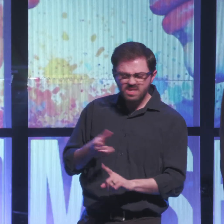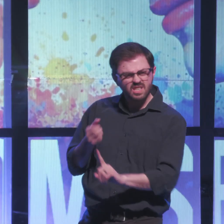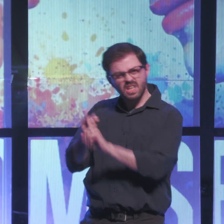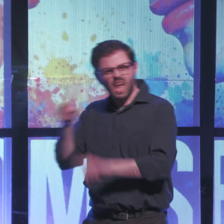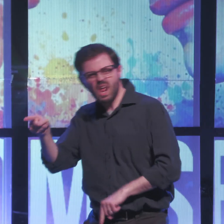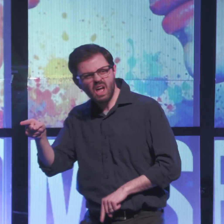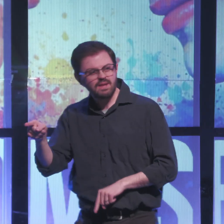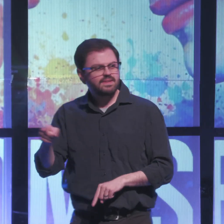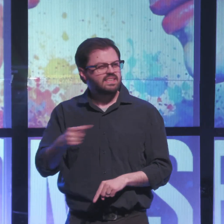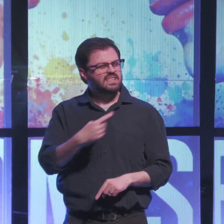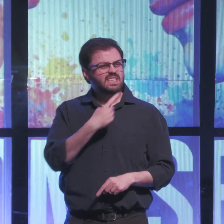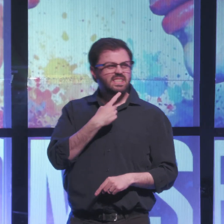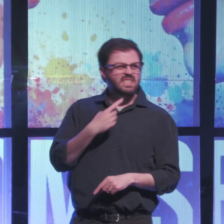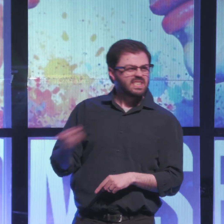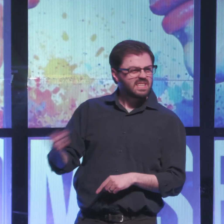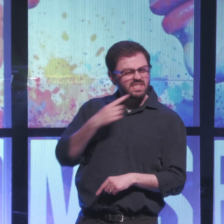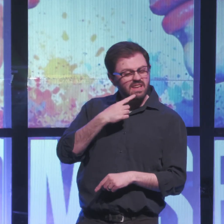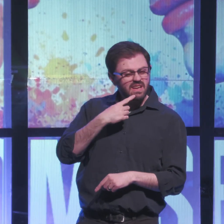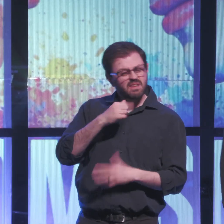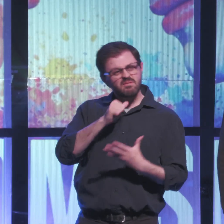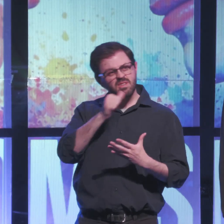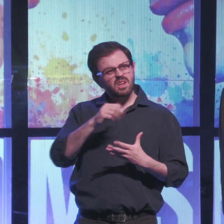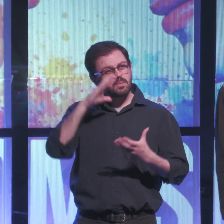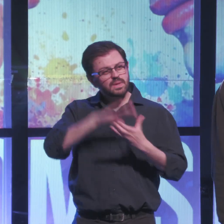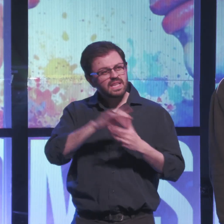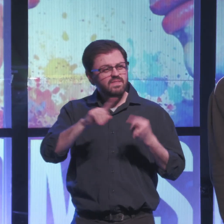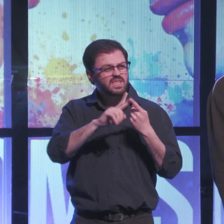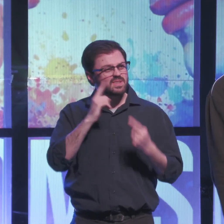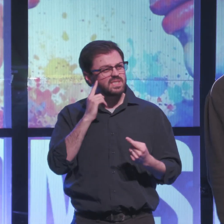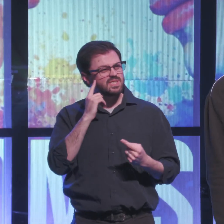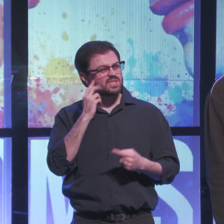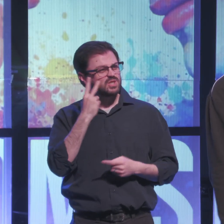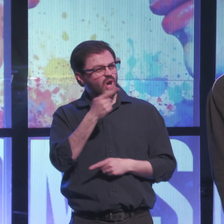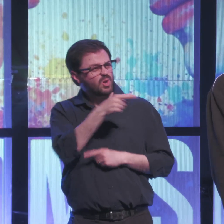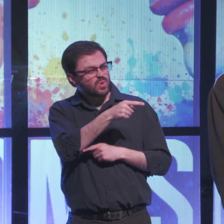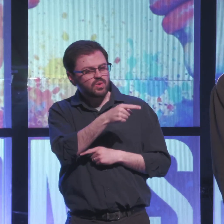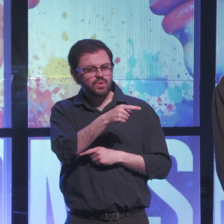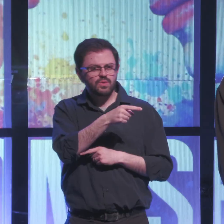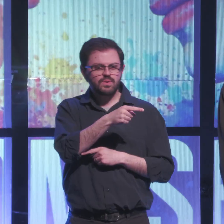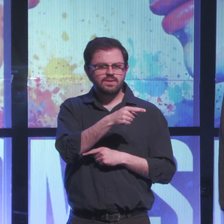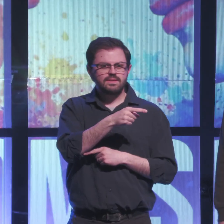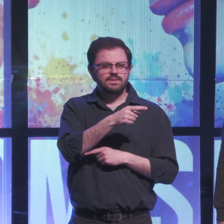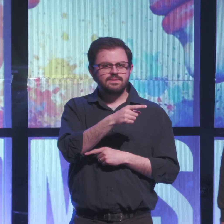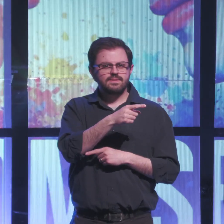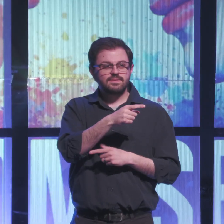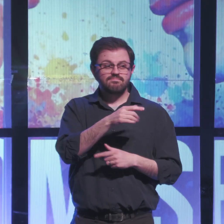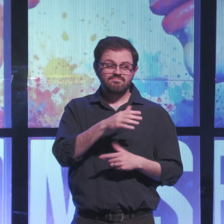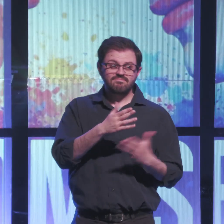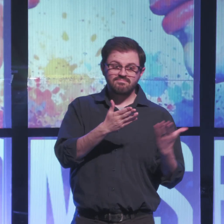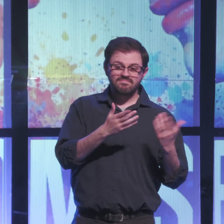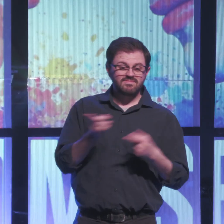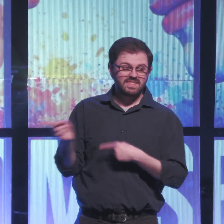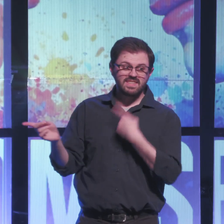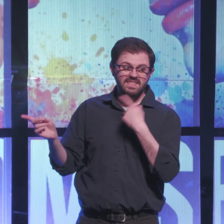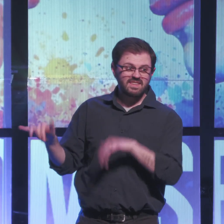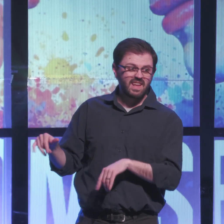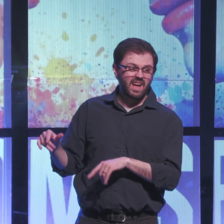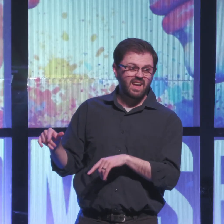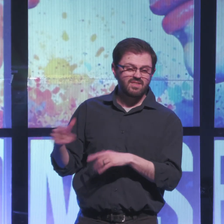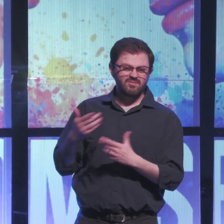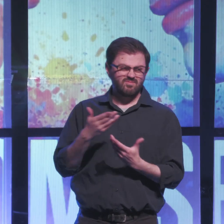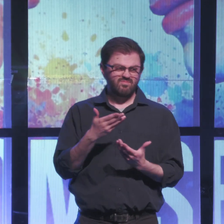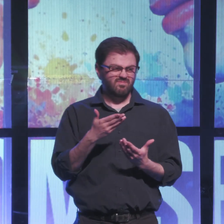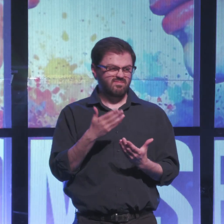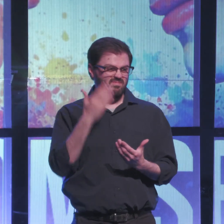he wouldn't believe until he saw you. That's what he said, Jesus. I don't know if you know that or not. I don't know if you were